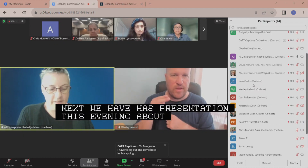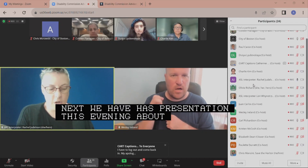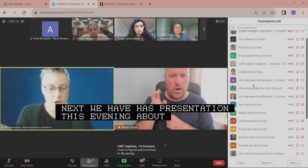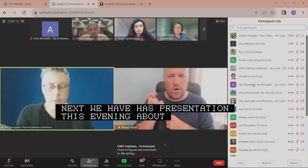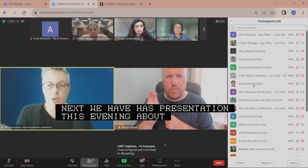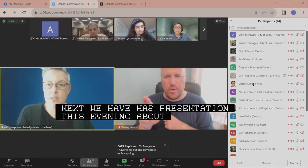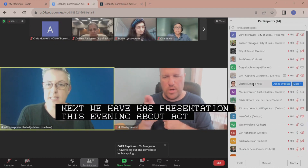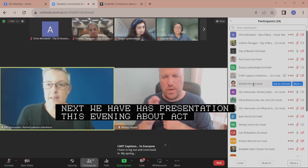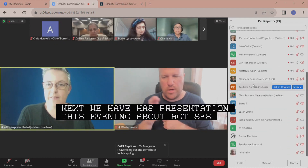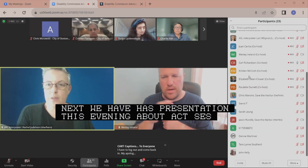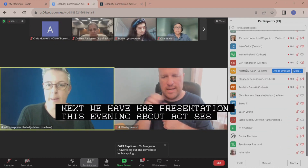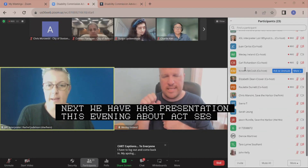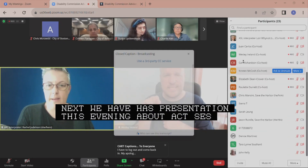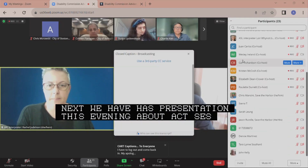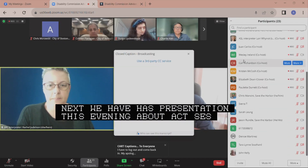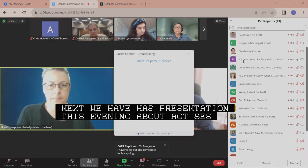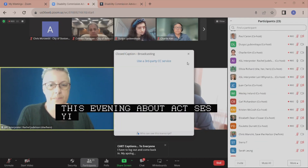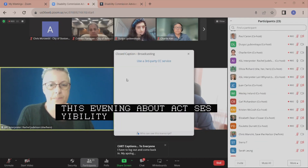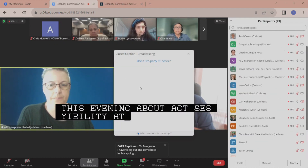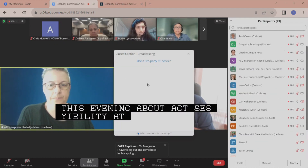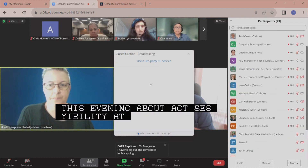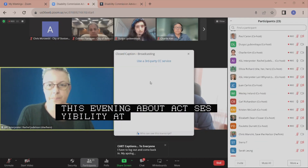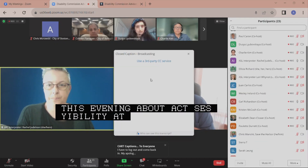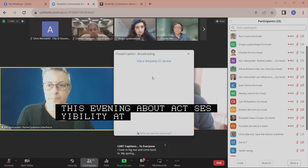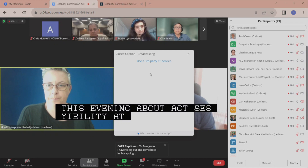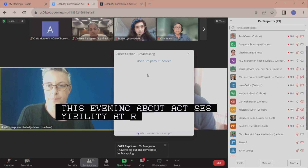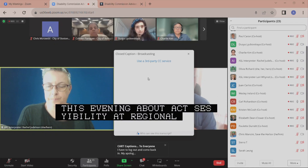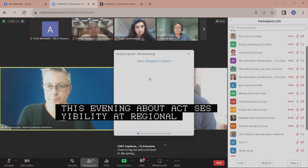by Save the Harbor, Save the Bay.